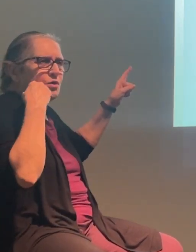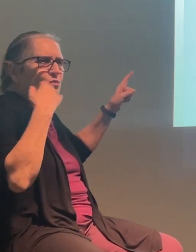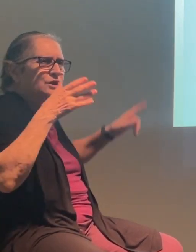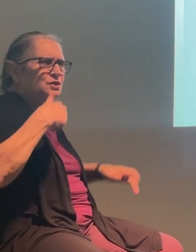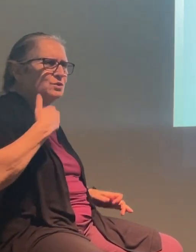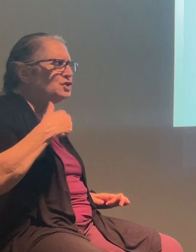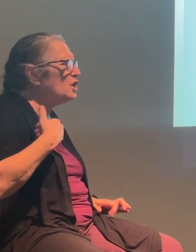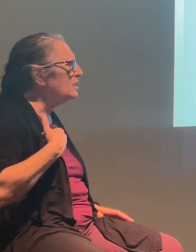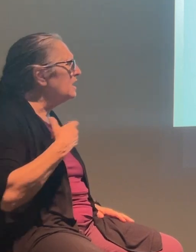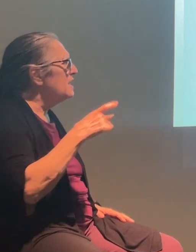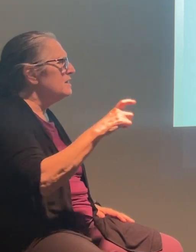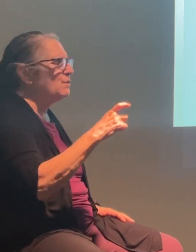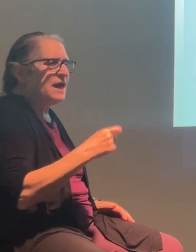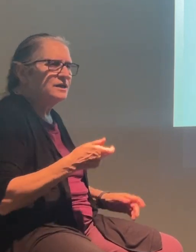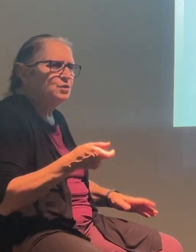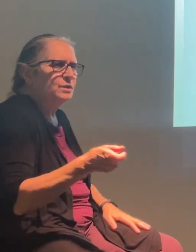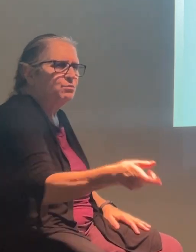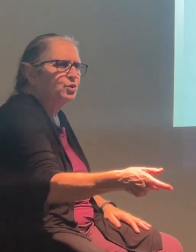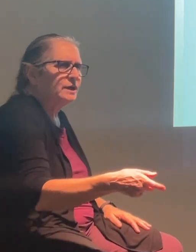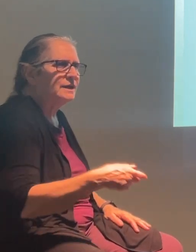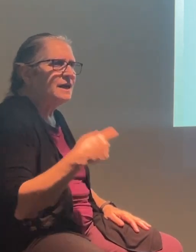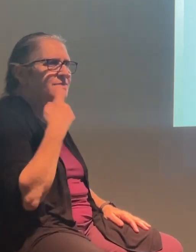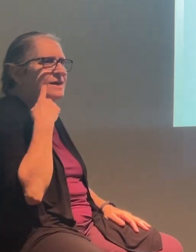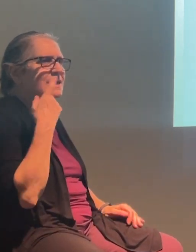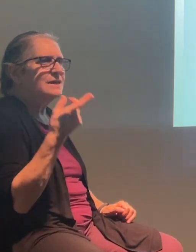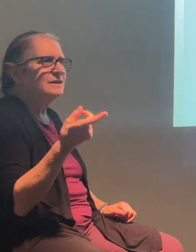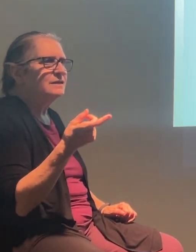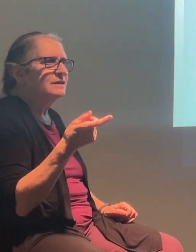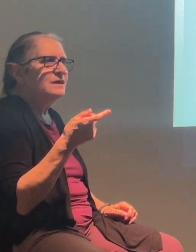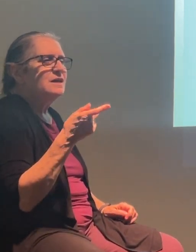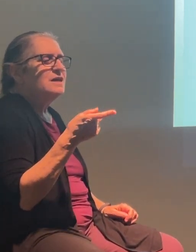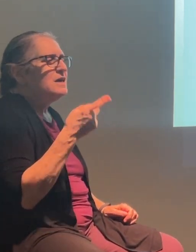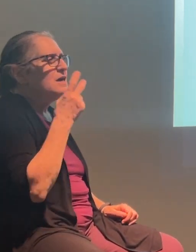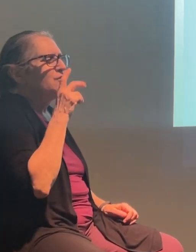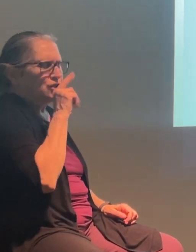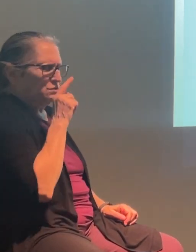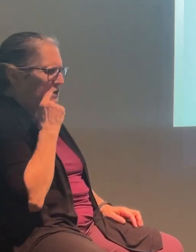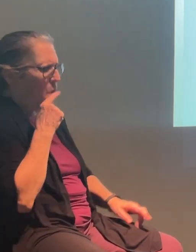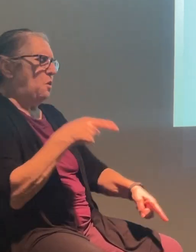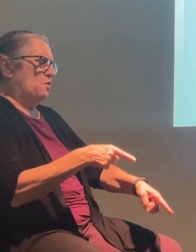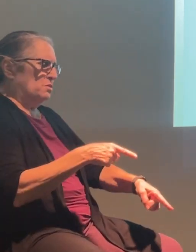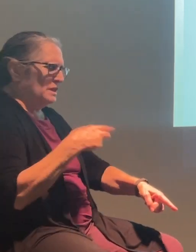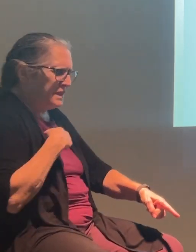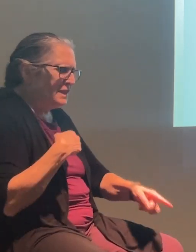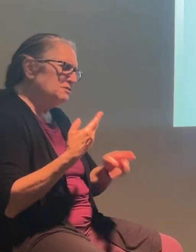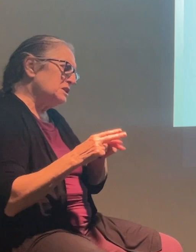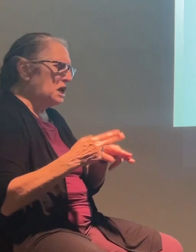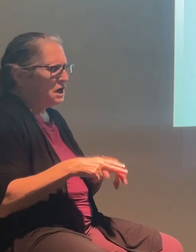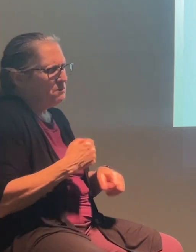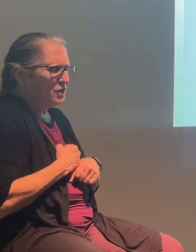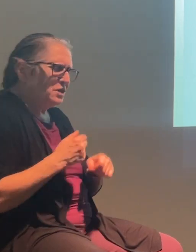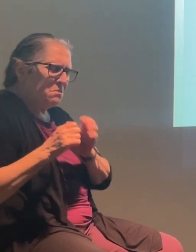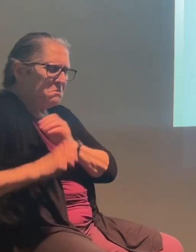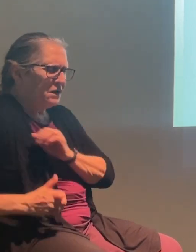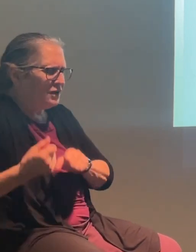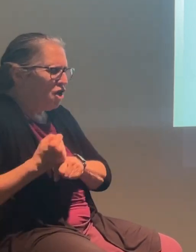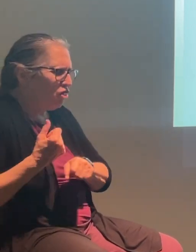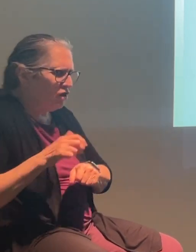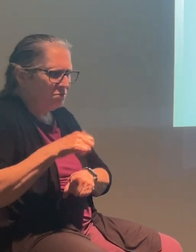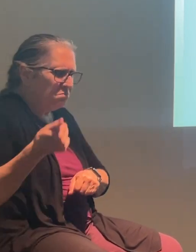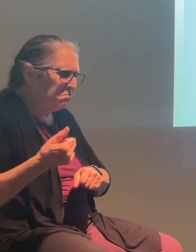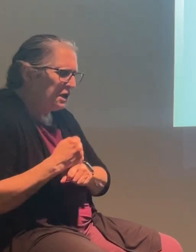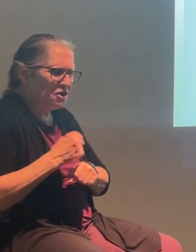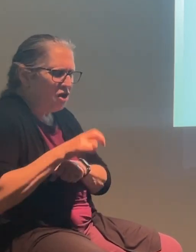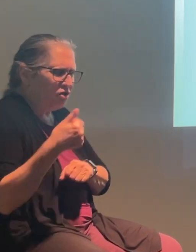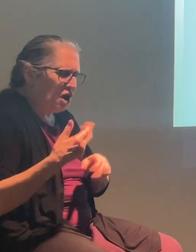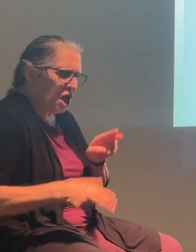she was younger. Like, there was just eggs you would put in the chickens. Like, oh, there's an egg, I'm going to make another one. But I'm not sure. So I think this, and it's called The Beginning of